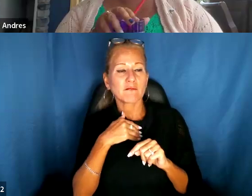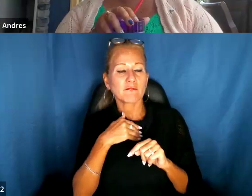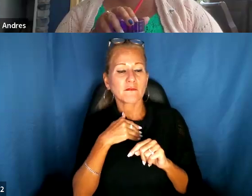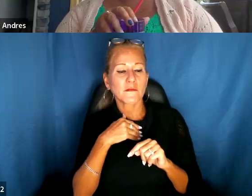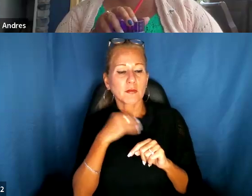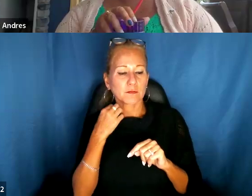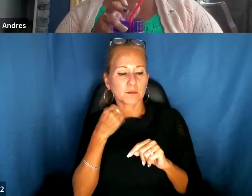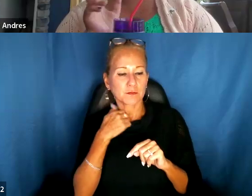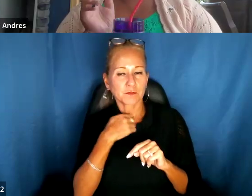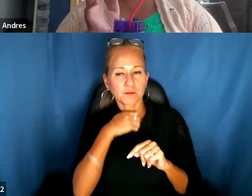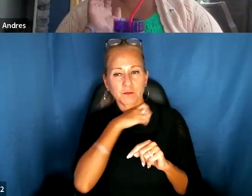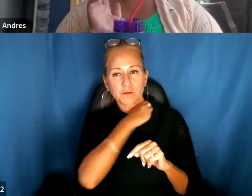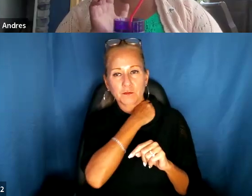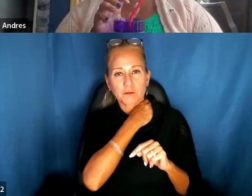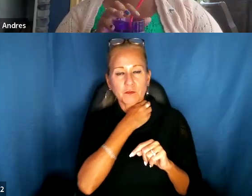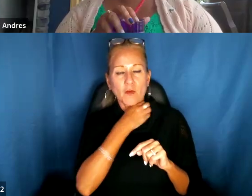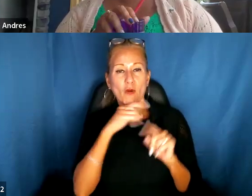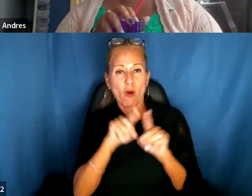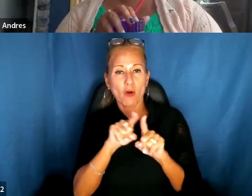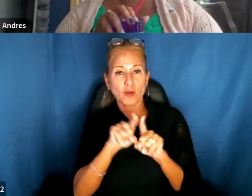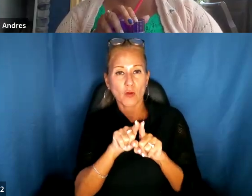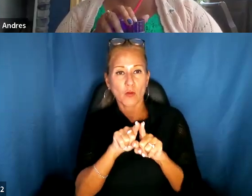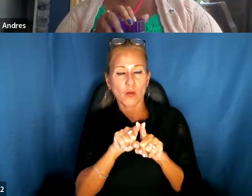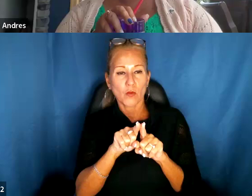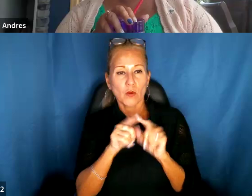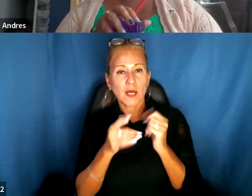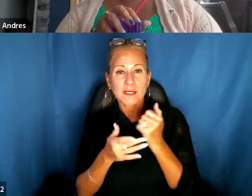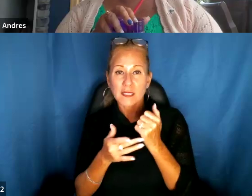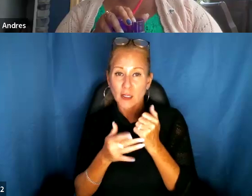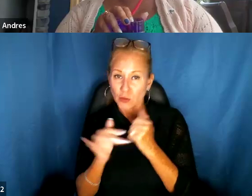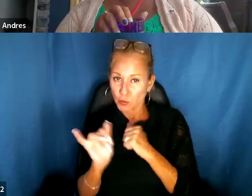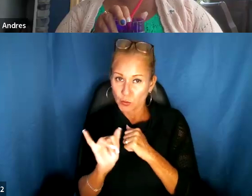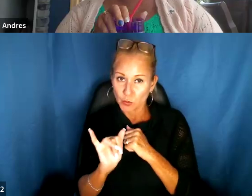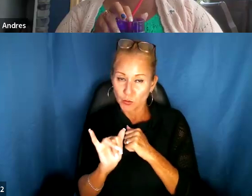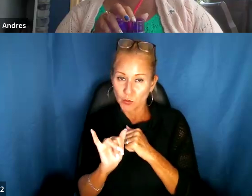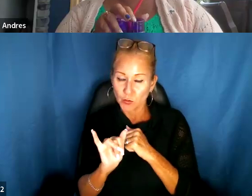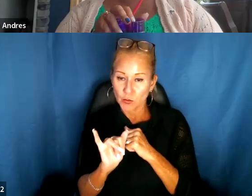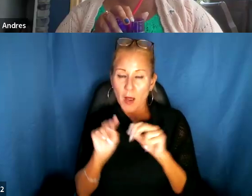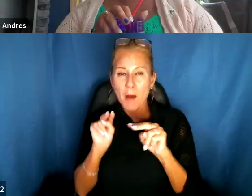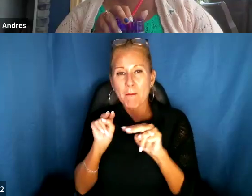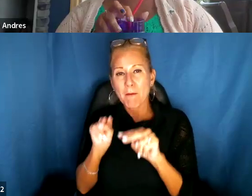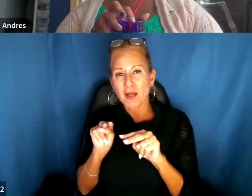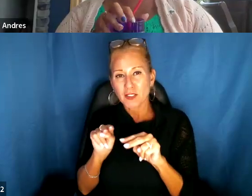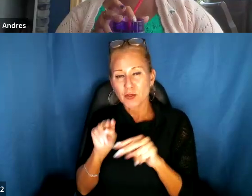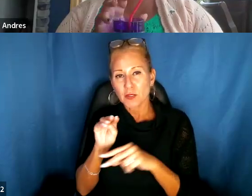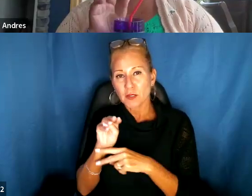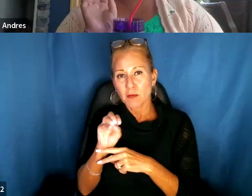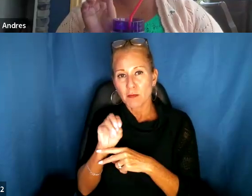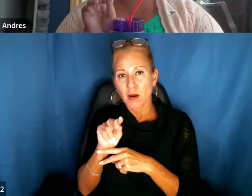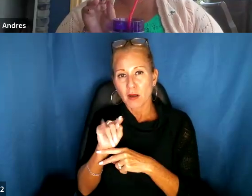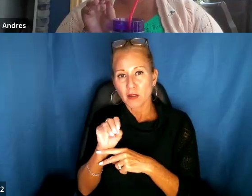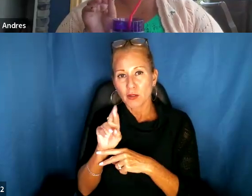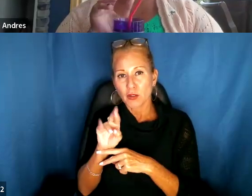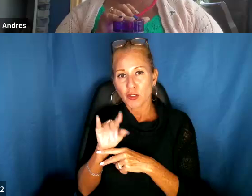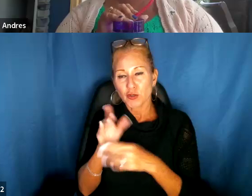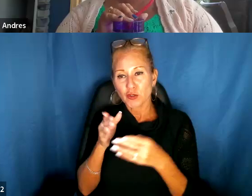the presentation, there is also technology, right? There's like monitoring services and things like that. So if you can't have an actual